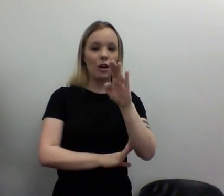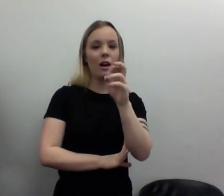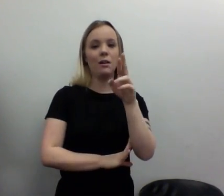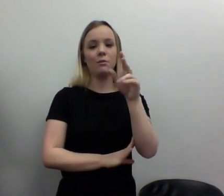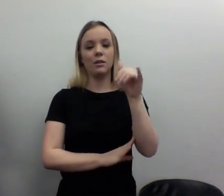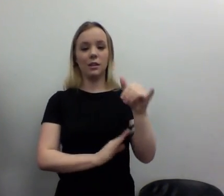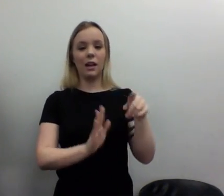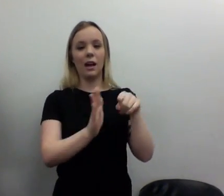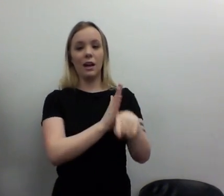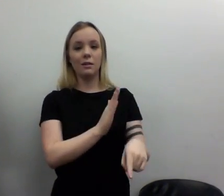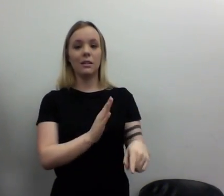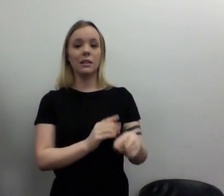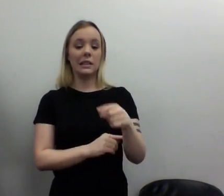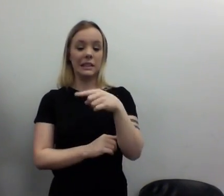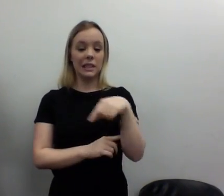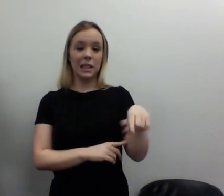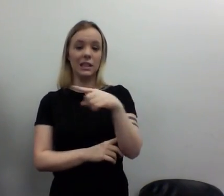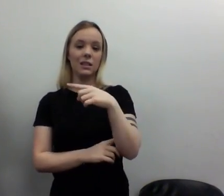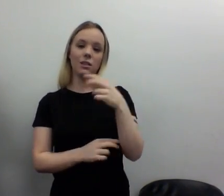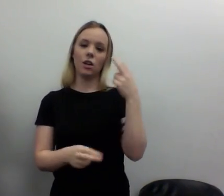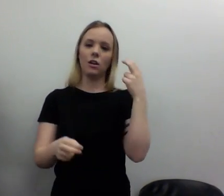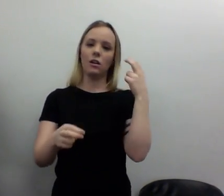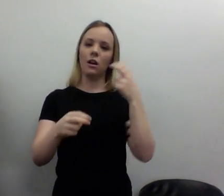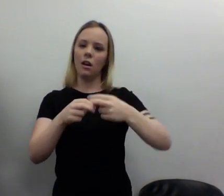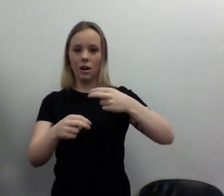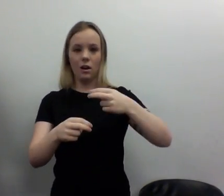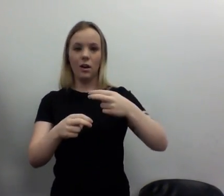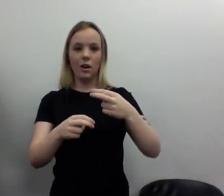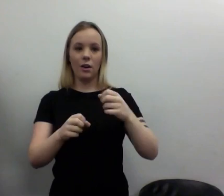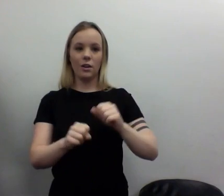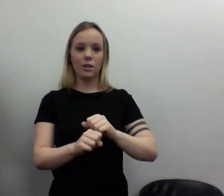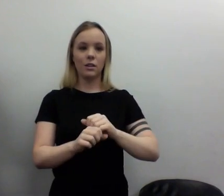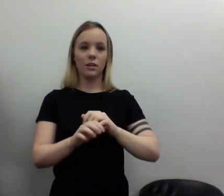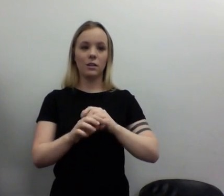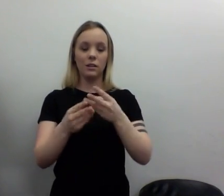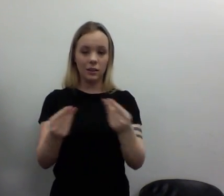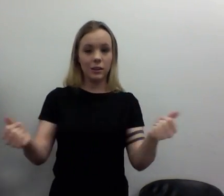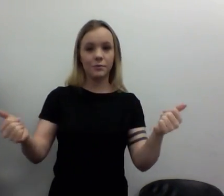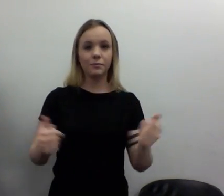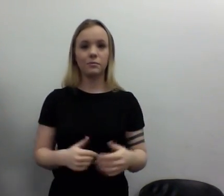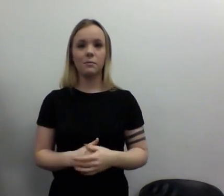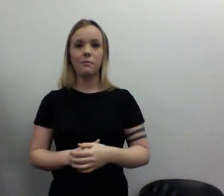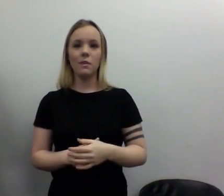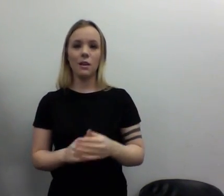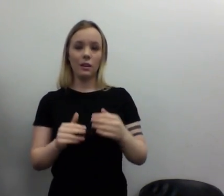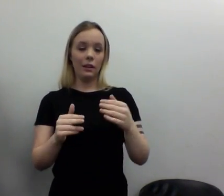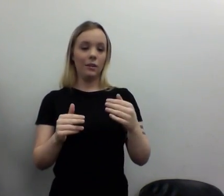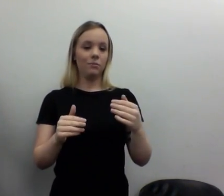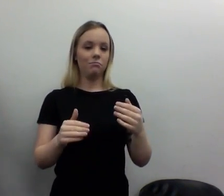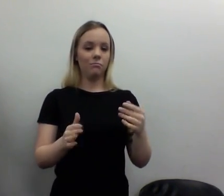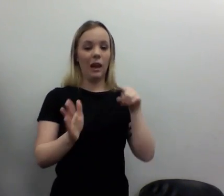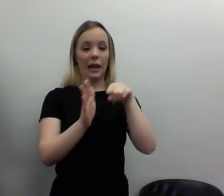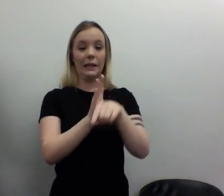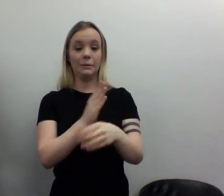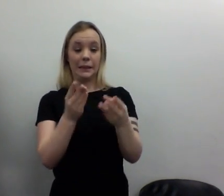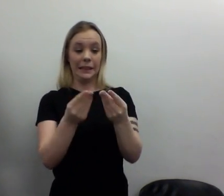harder to clear. So we find a decreasing homicide clearance rate. Years ago, I used to be able to say that about